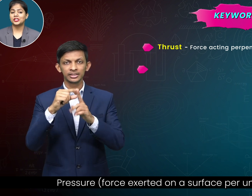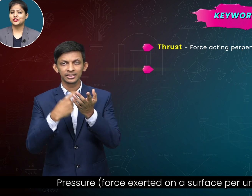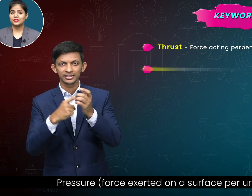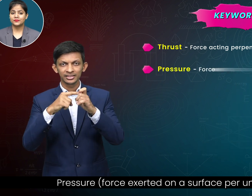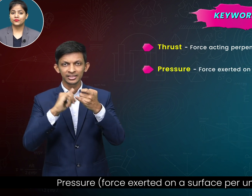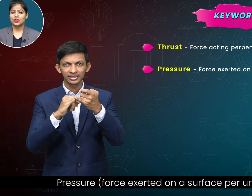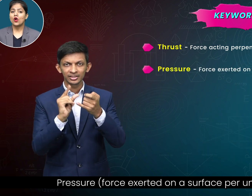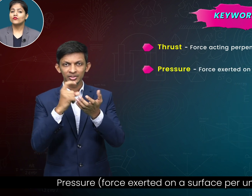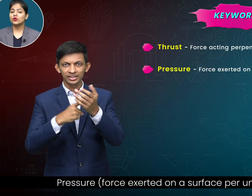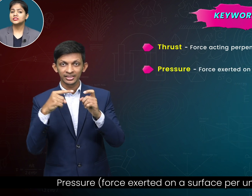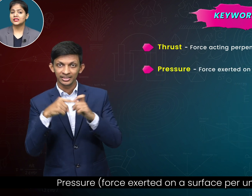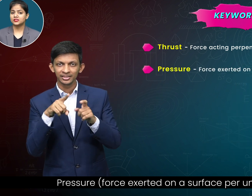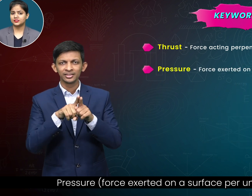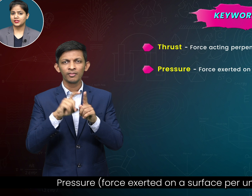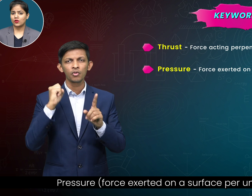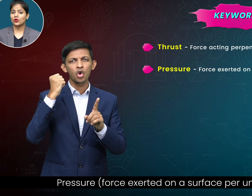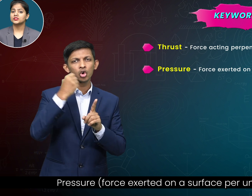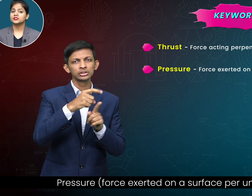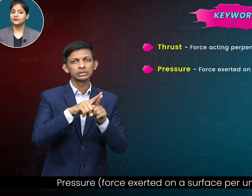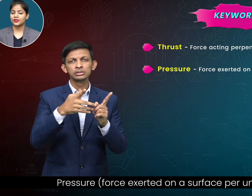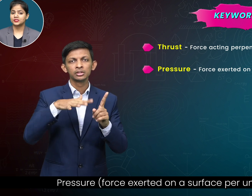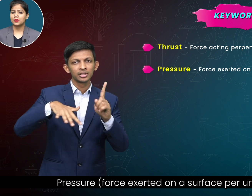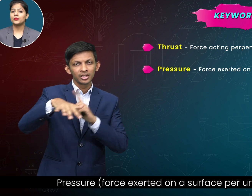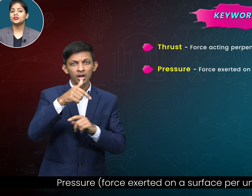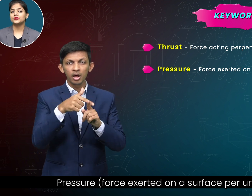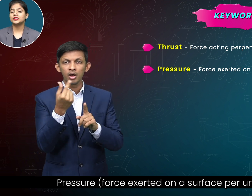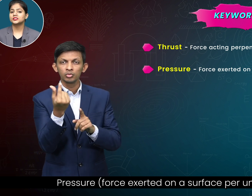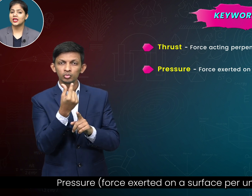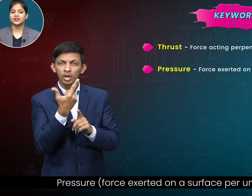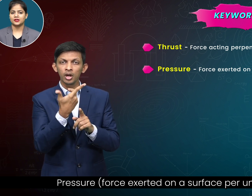Pressure, force exerted on a surface per unit area.